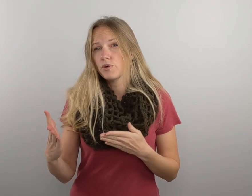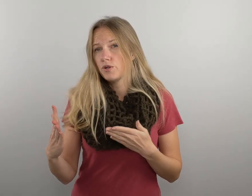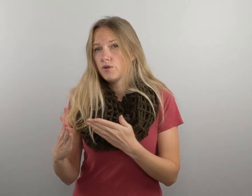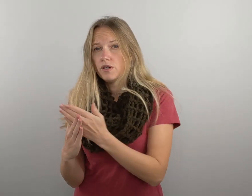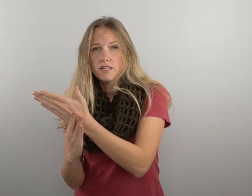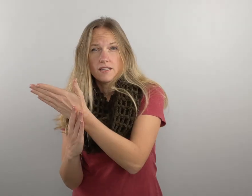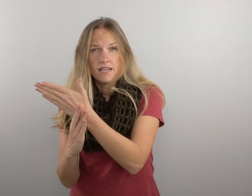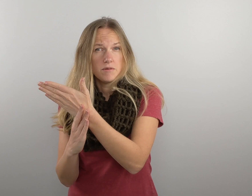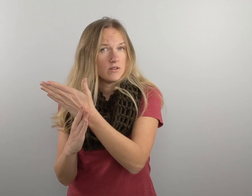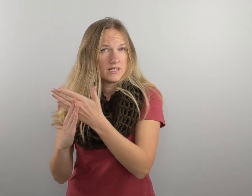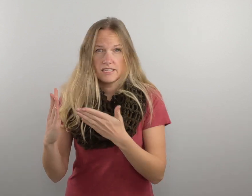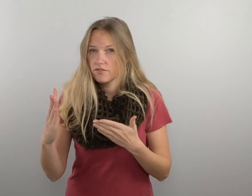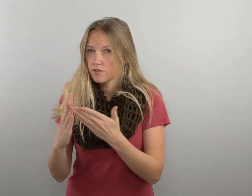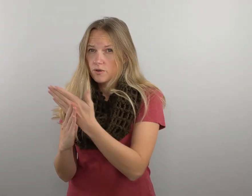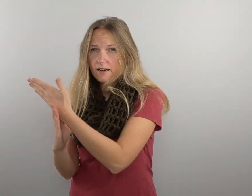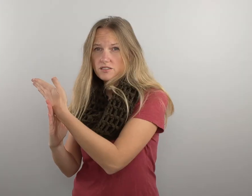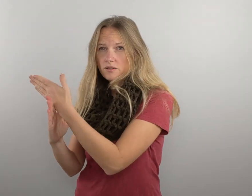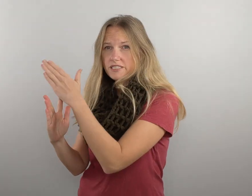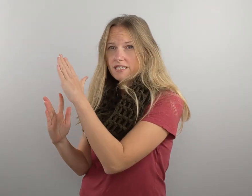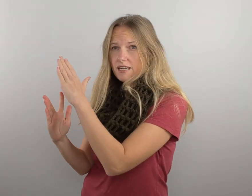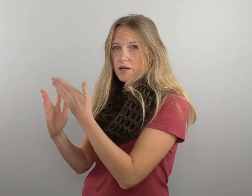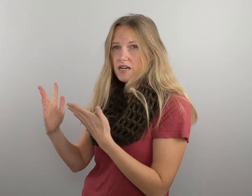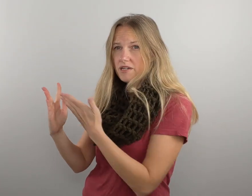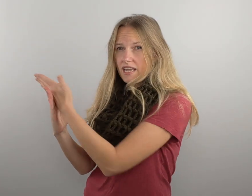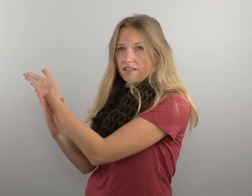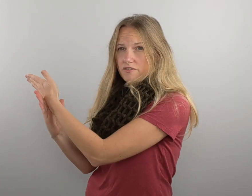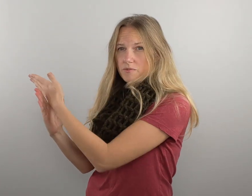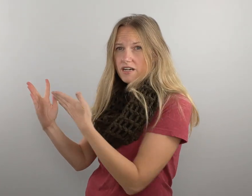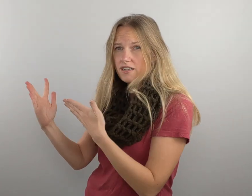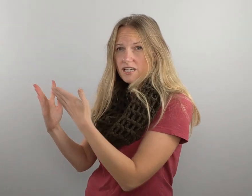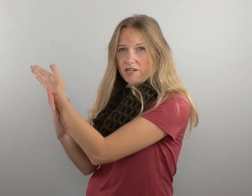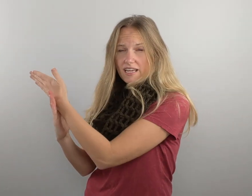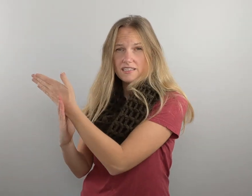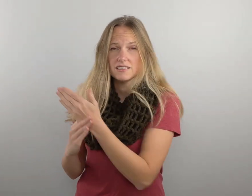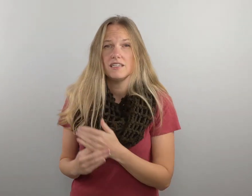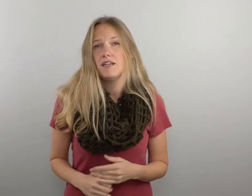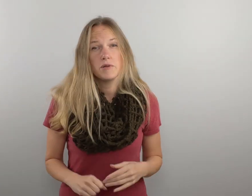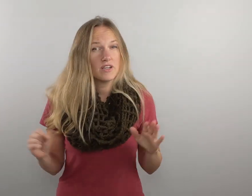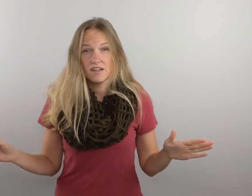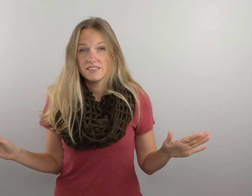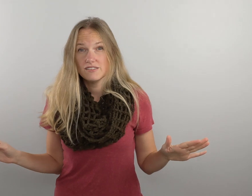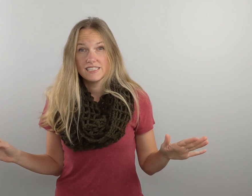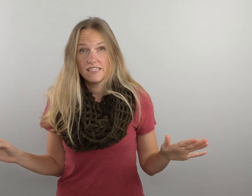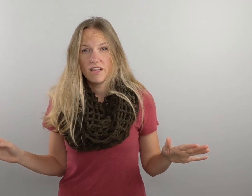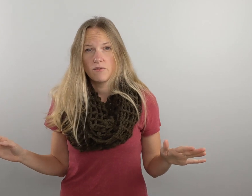Through. Okay, but you can leave through out. So I'm just cutting my dominant hand through my non-dominant hand. But you can also just leave that word